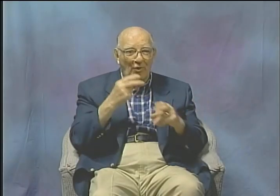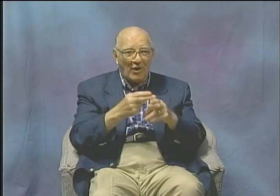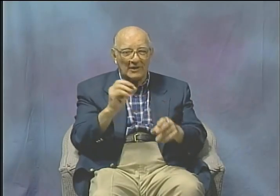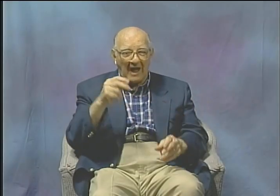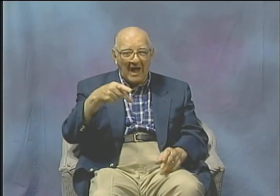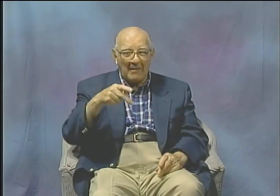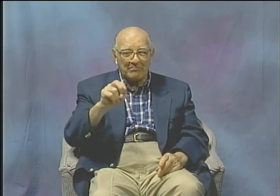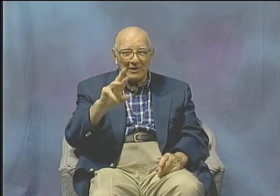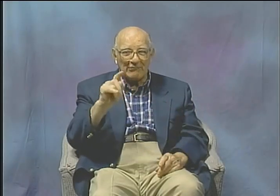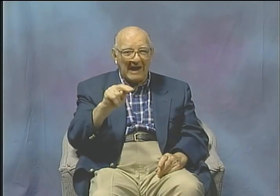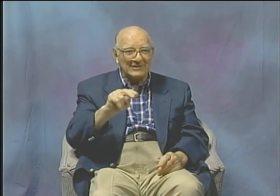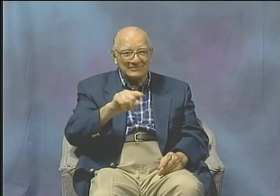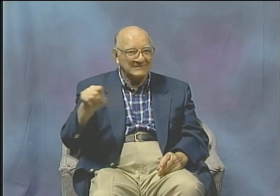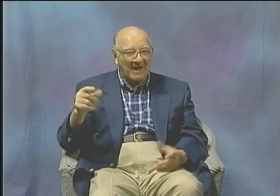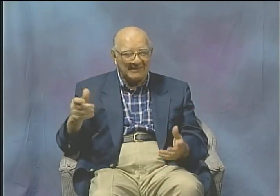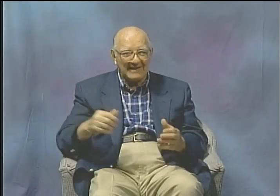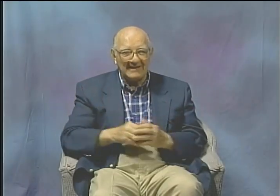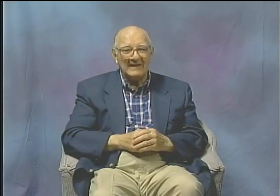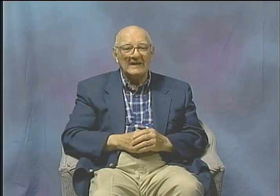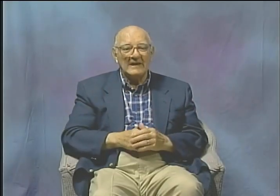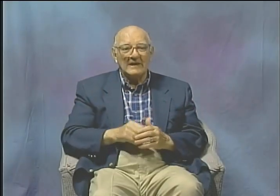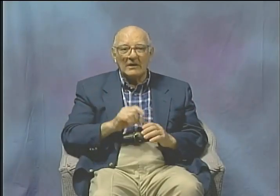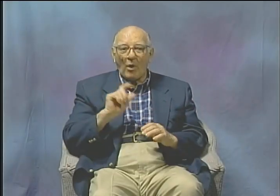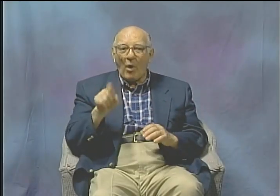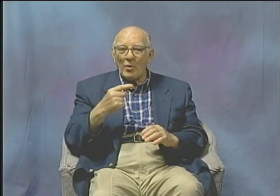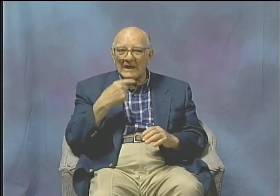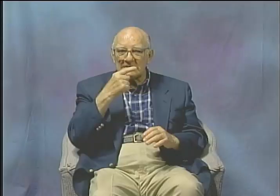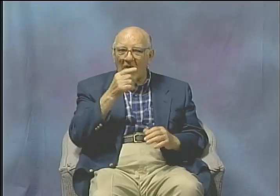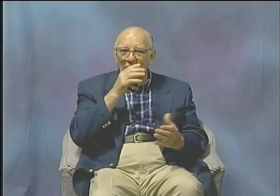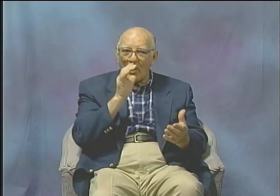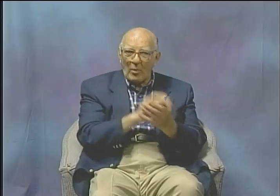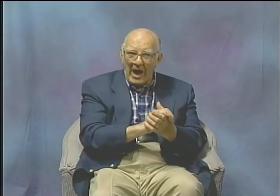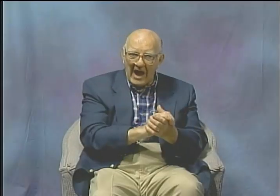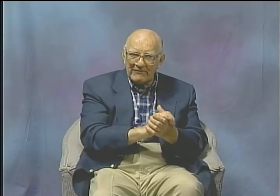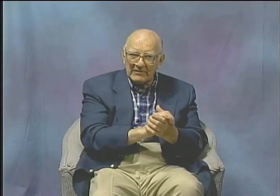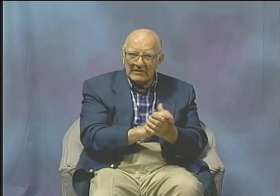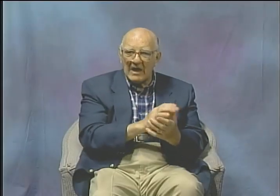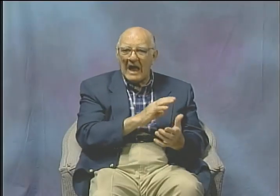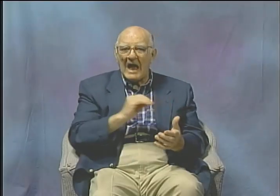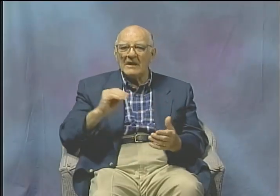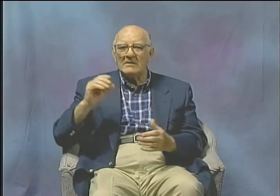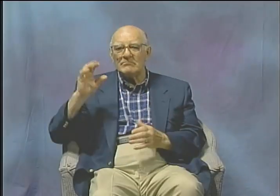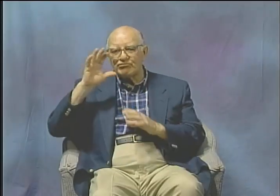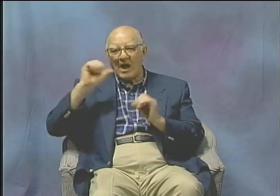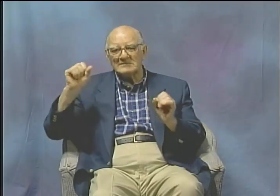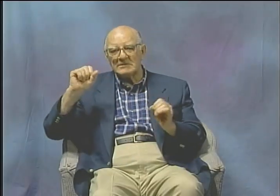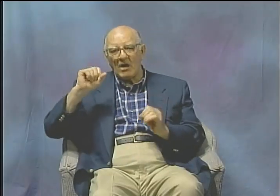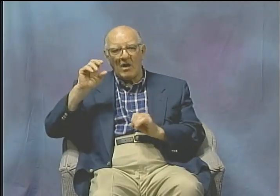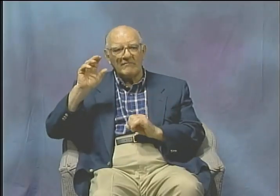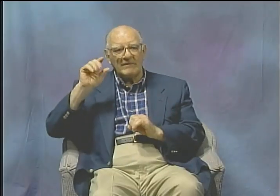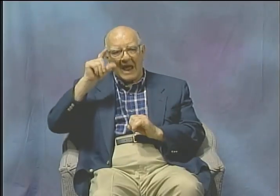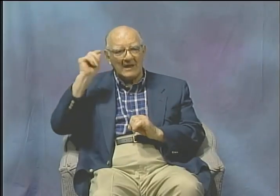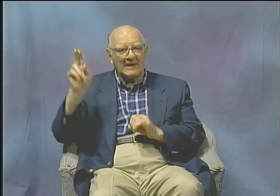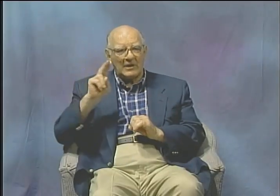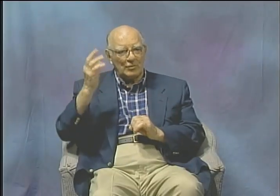called operation something. Only tell your wife and president of Gallaudet you